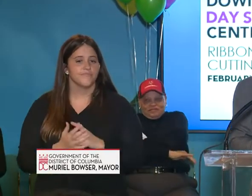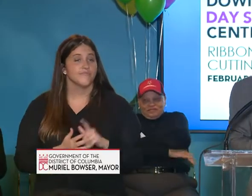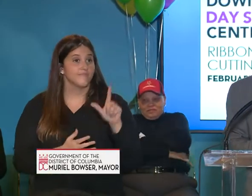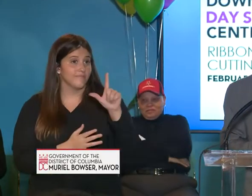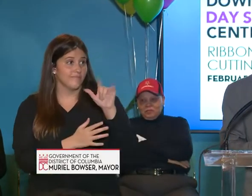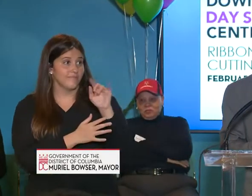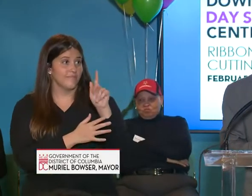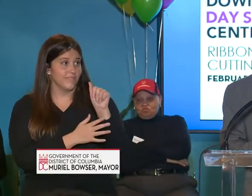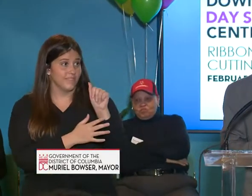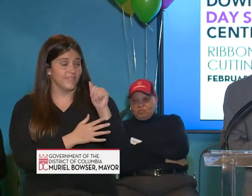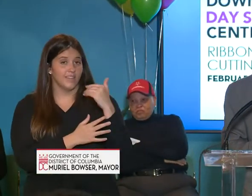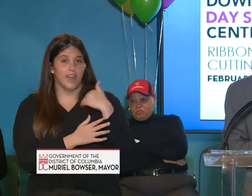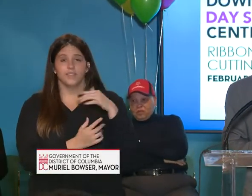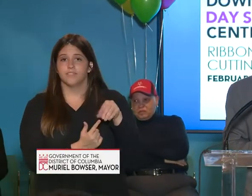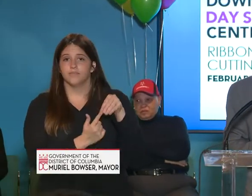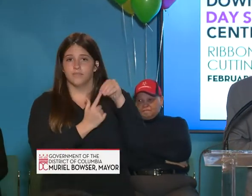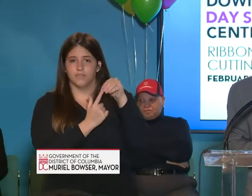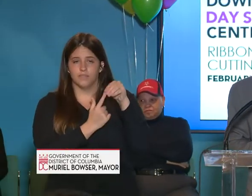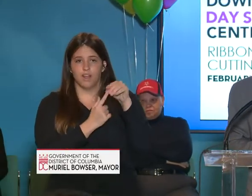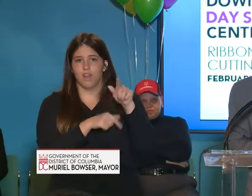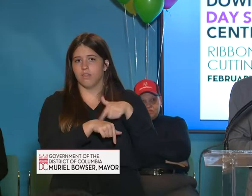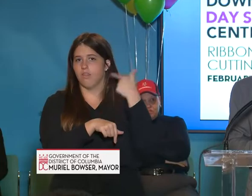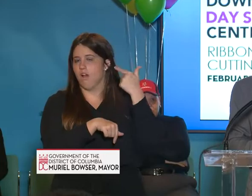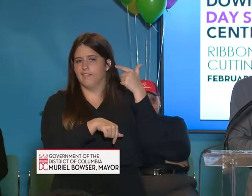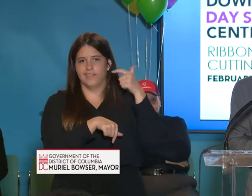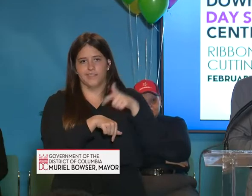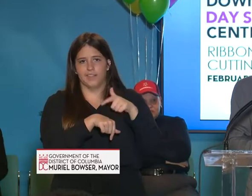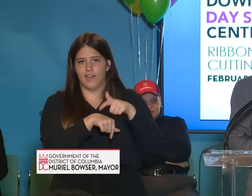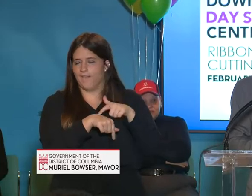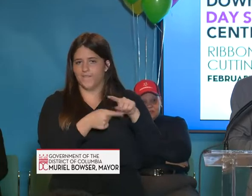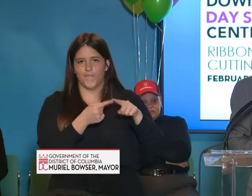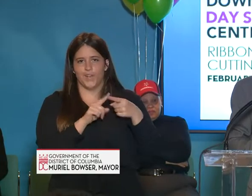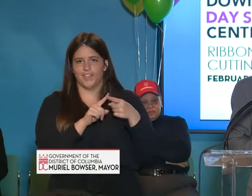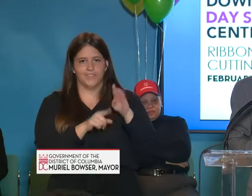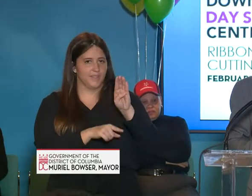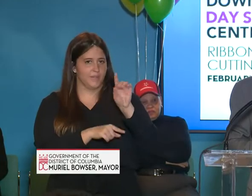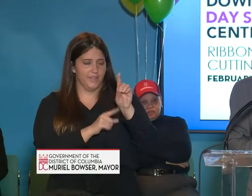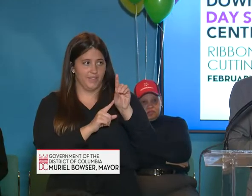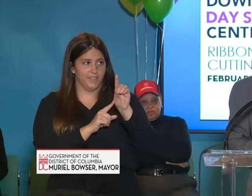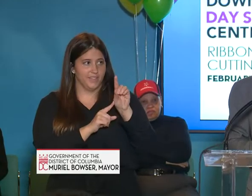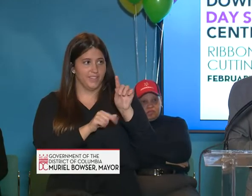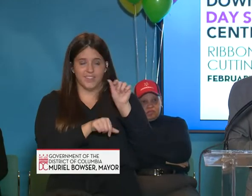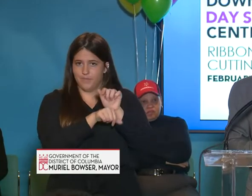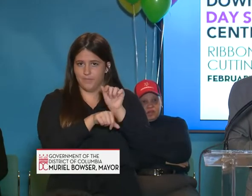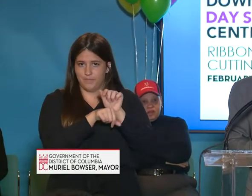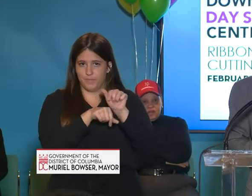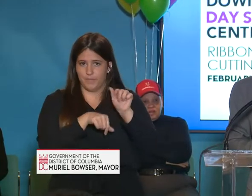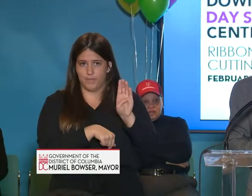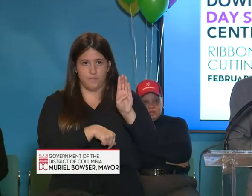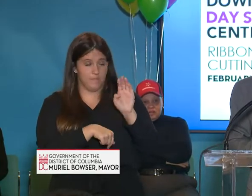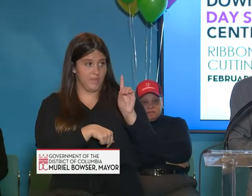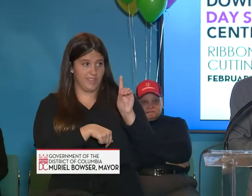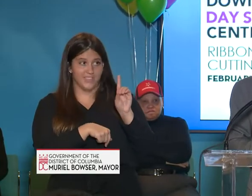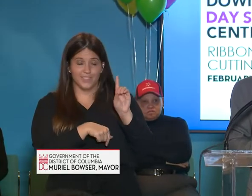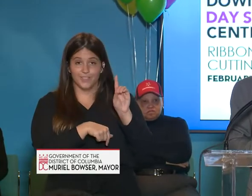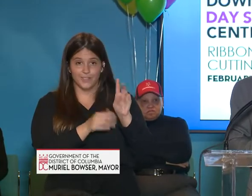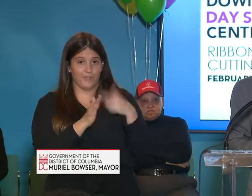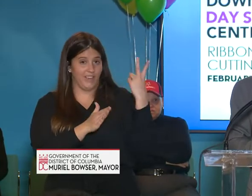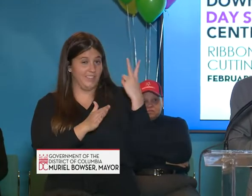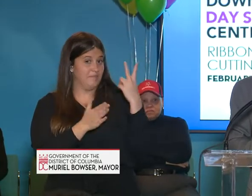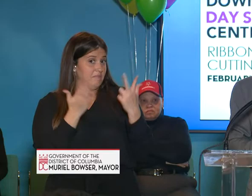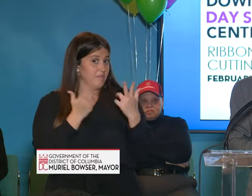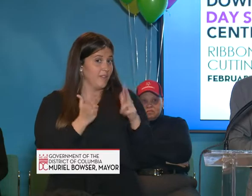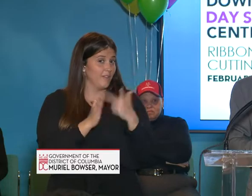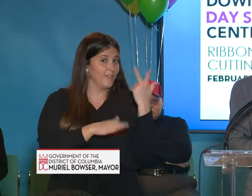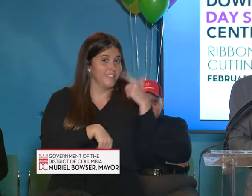Linda has the distinction of being a longtime friend of the bid, been employed by the bid twice, and there may be a